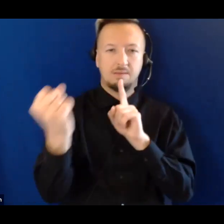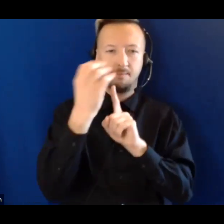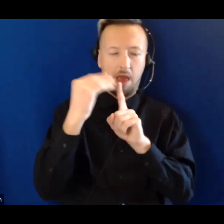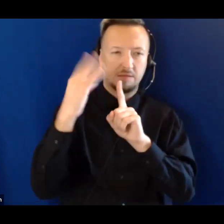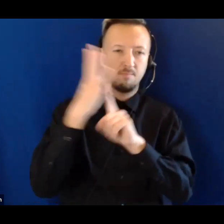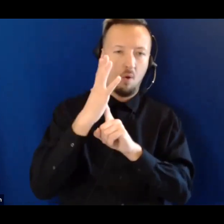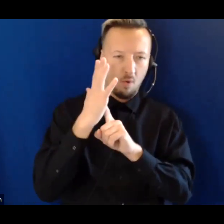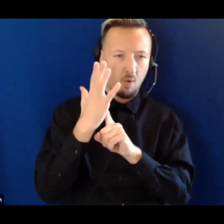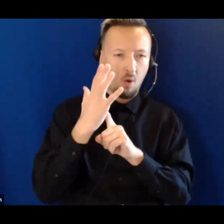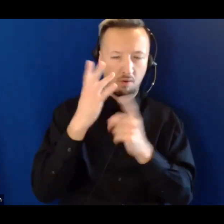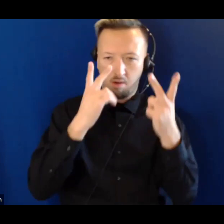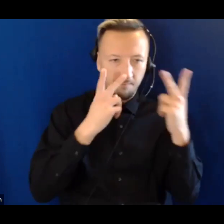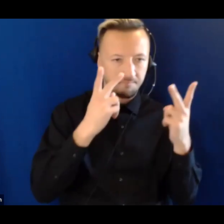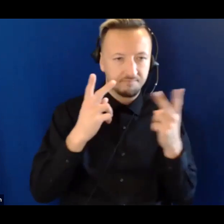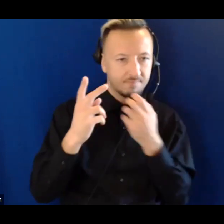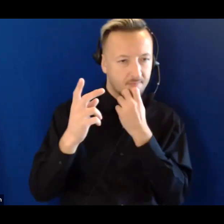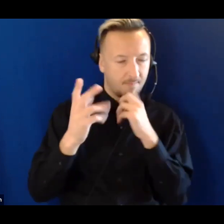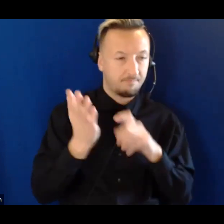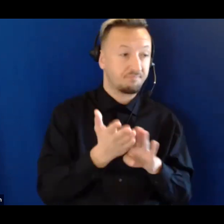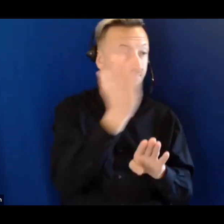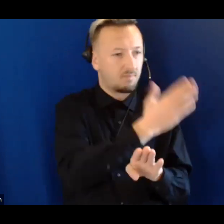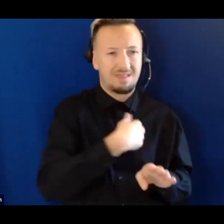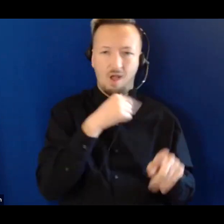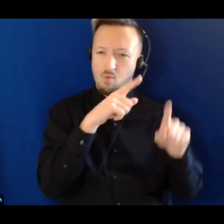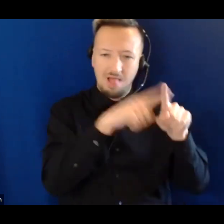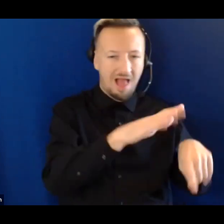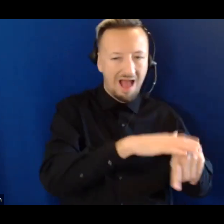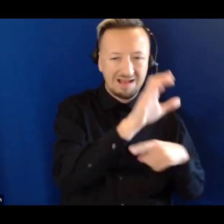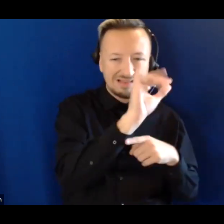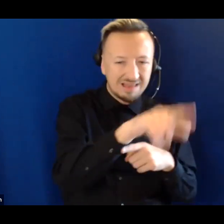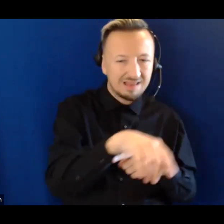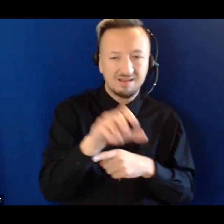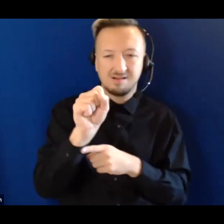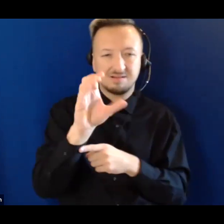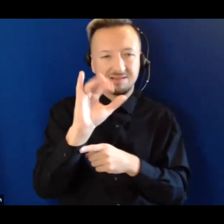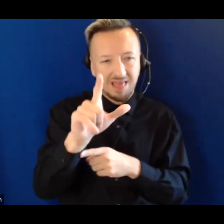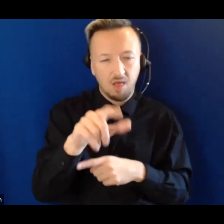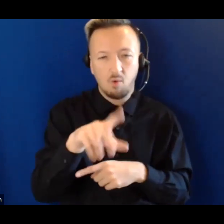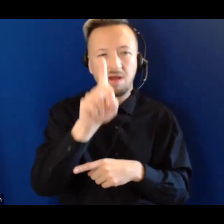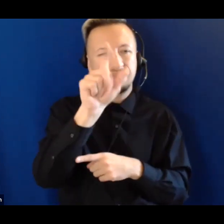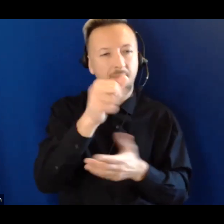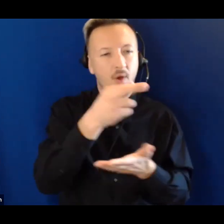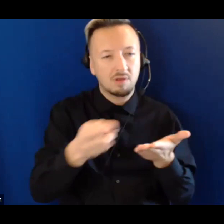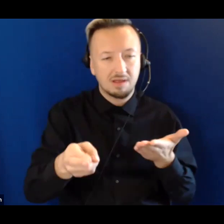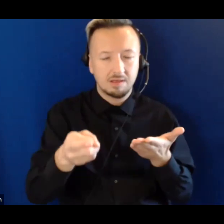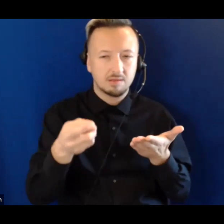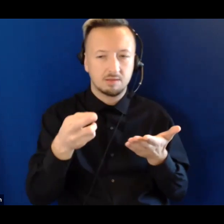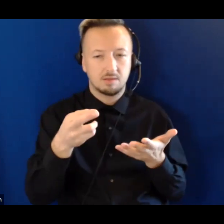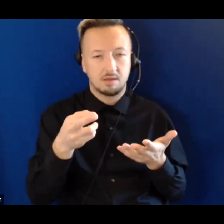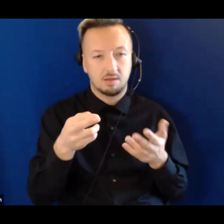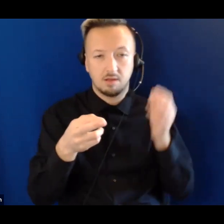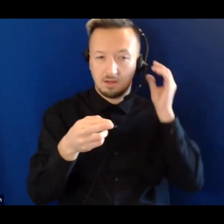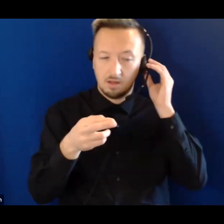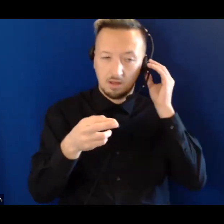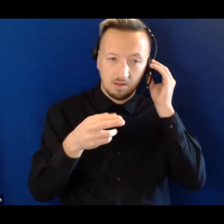didn't rely on SILs or like SILCs or like any type of disability resource, and not even rely, because, some folks